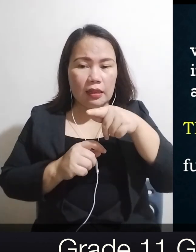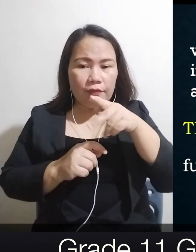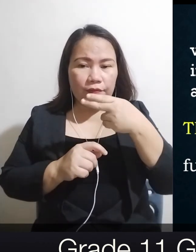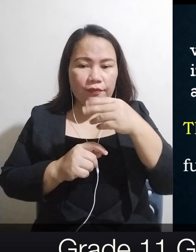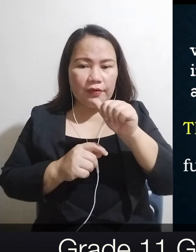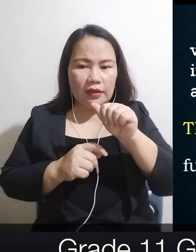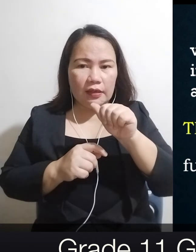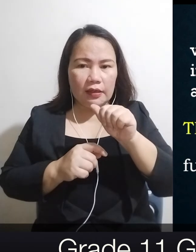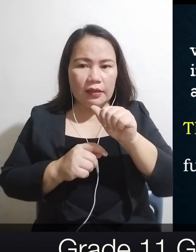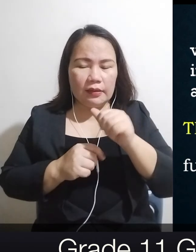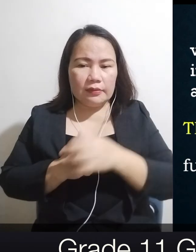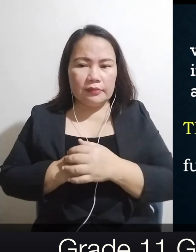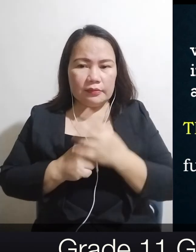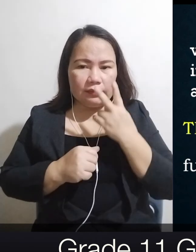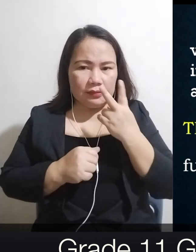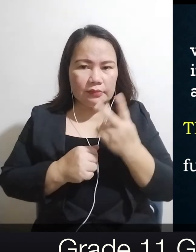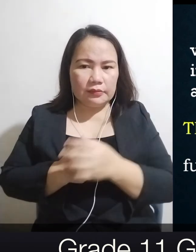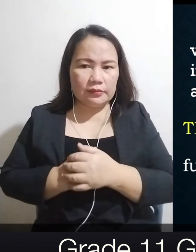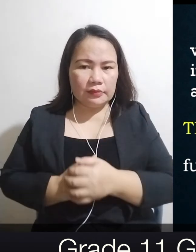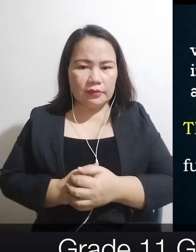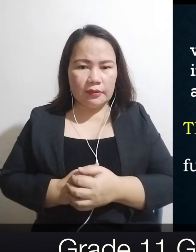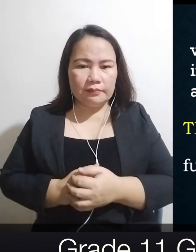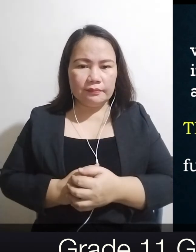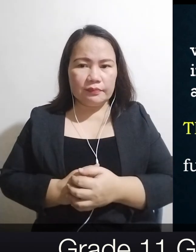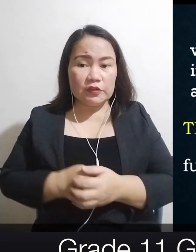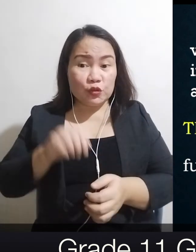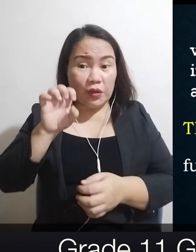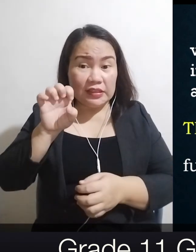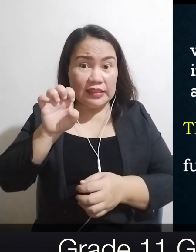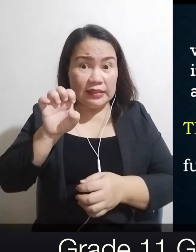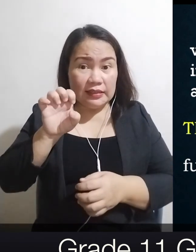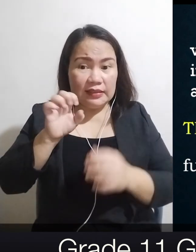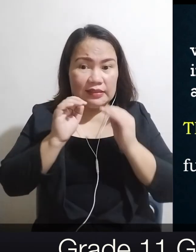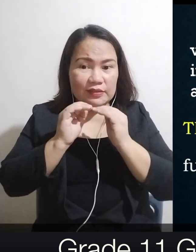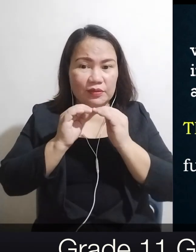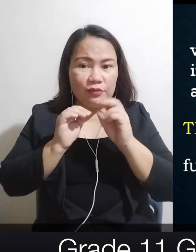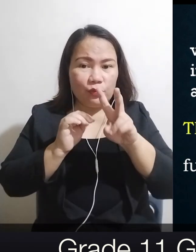then ito. And then equals. So, that is